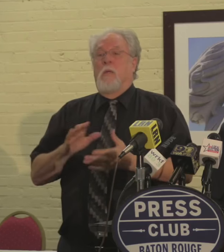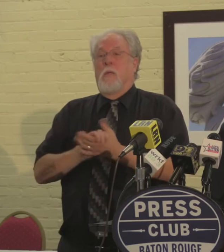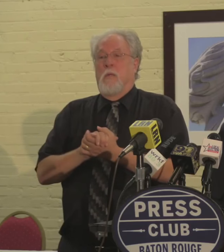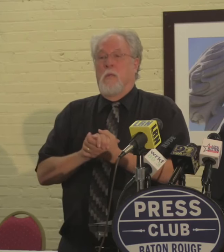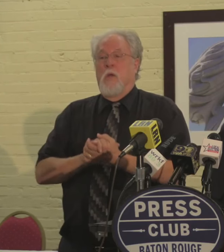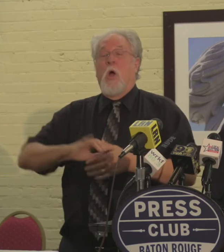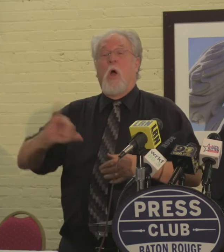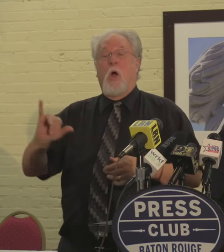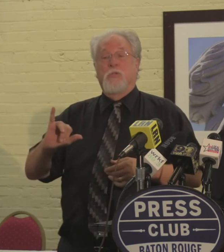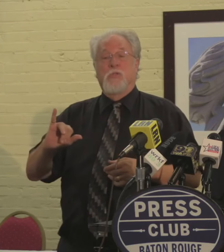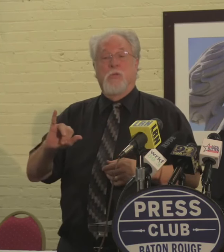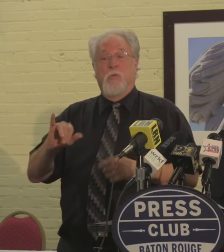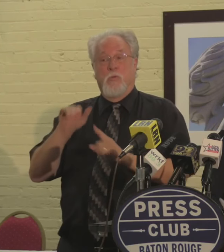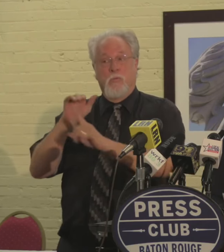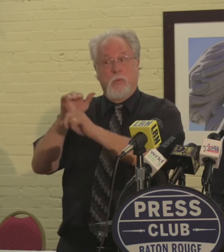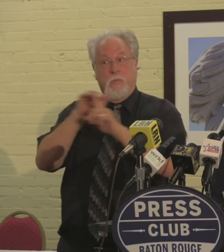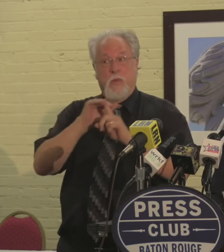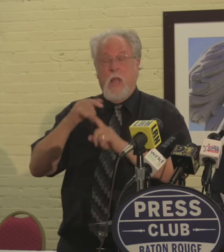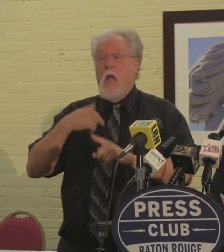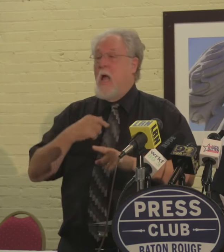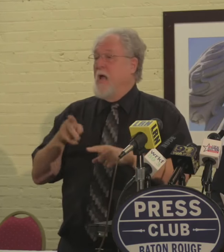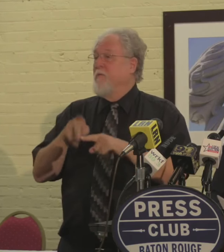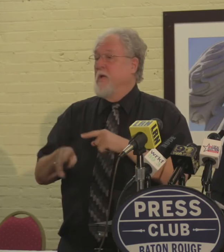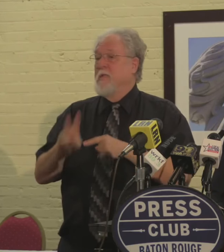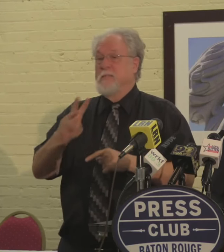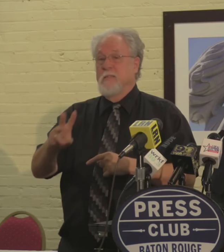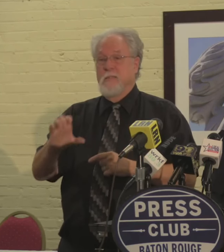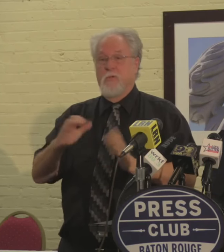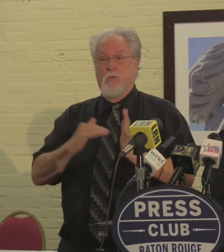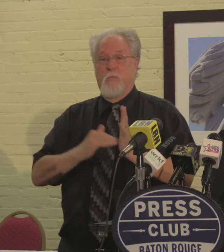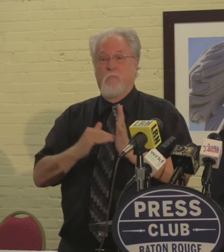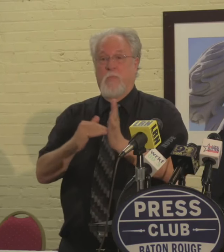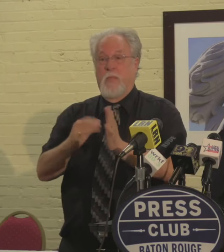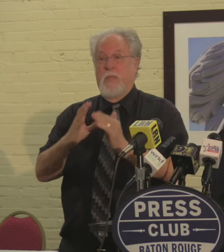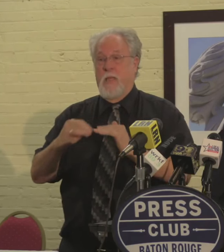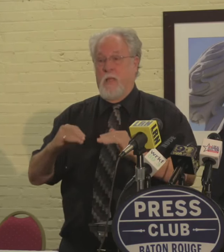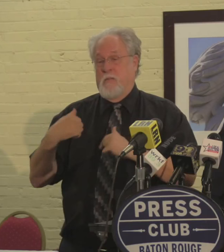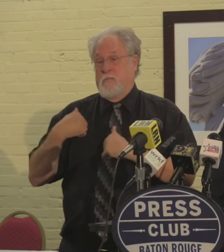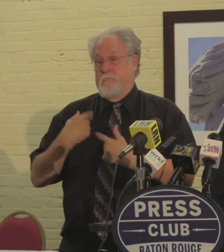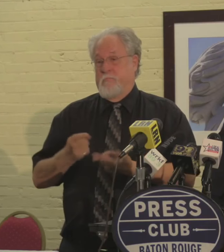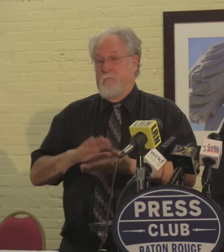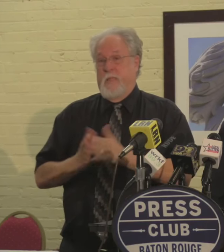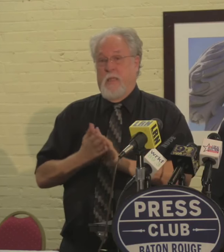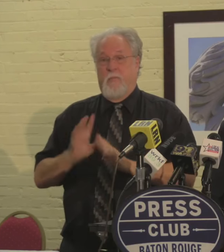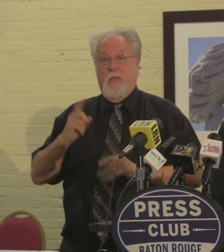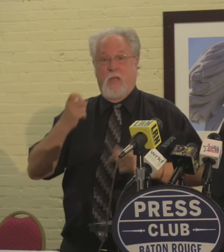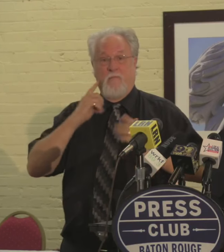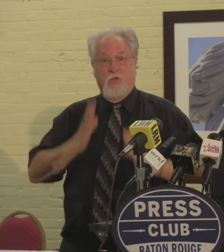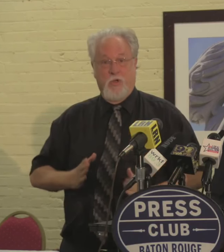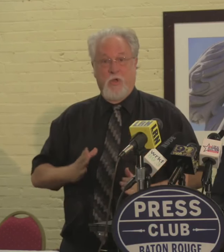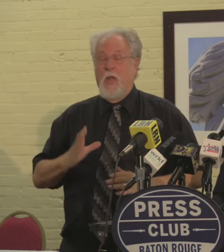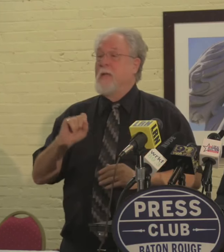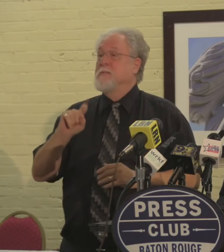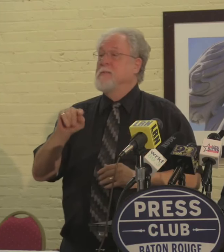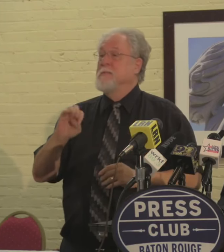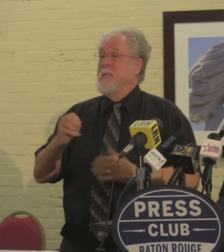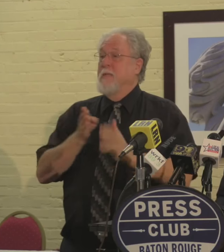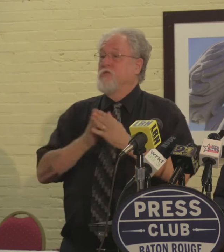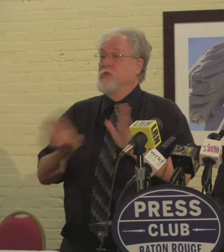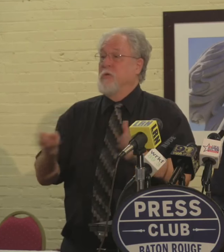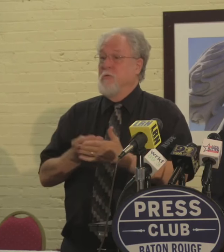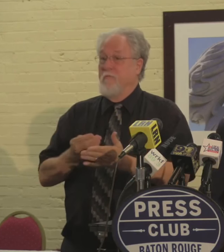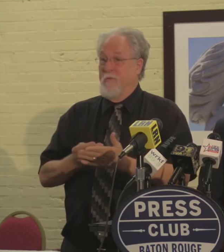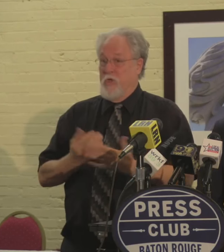I also want to remind you that I've cut over $600 million since I became governor. And in fact, the state general fund in